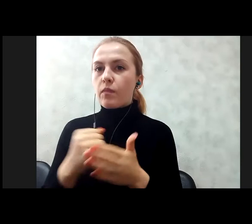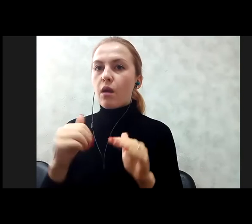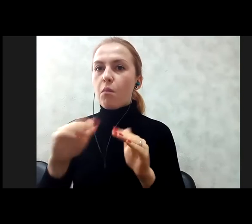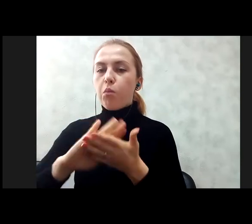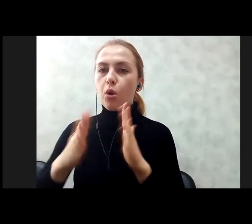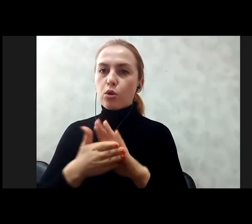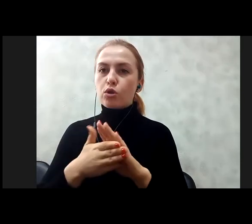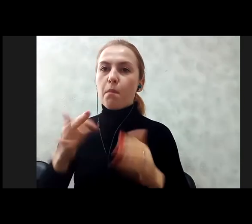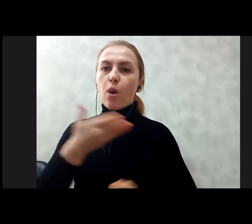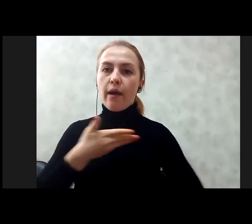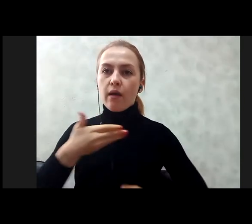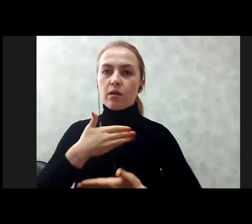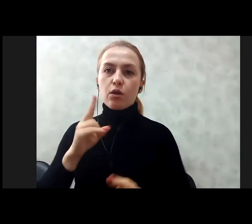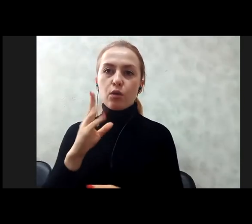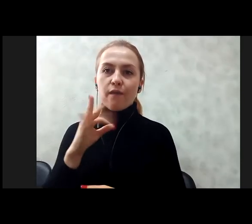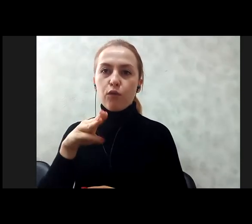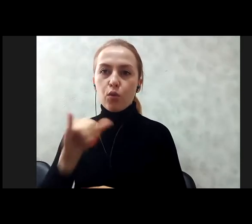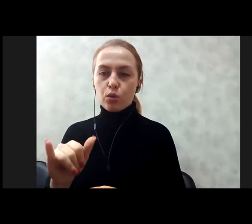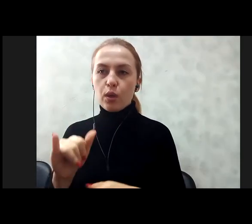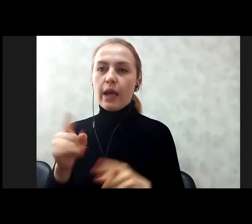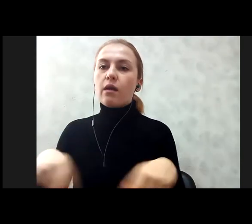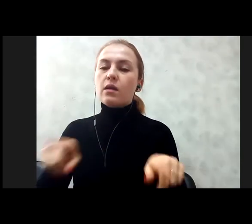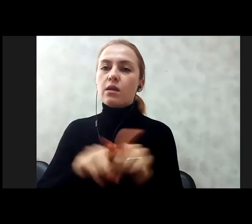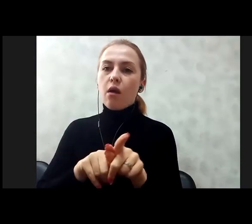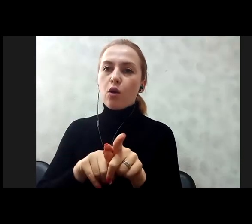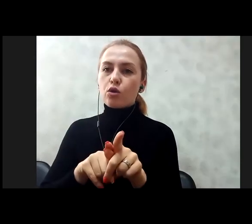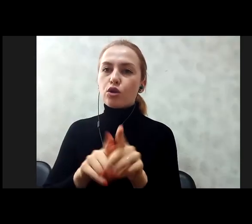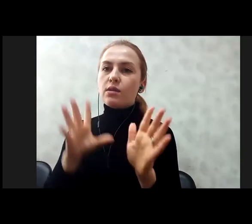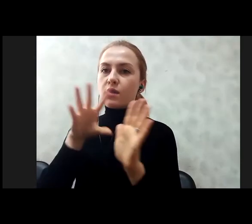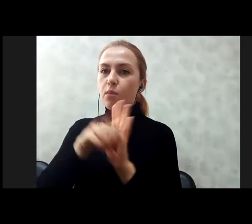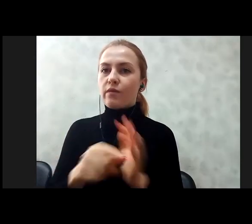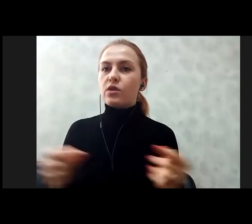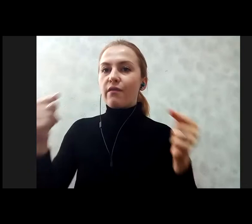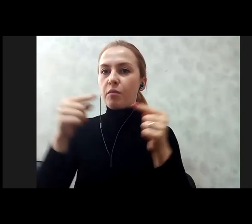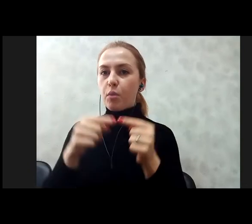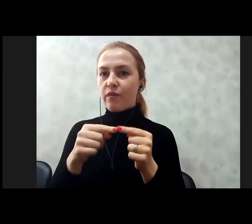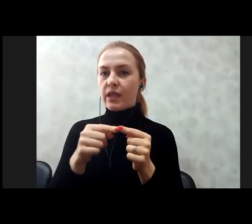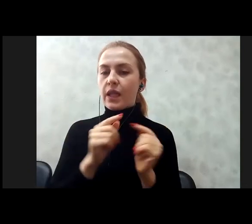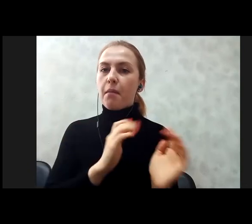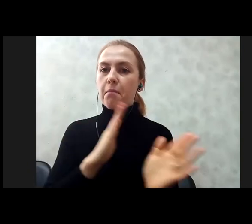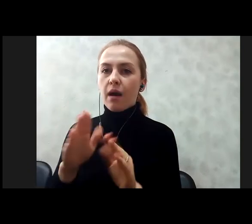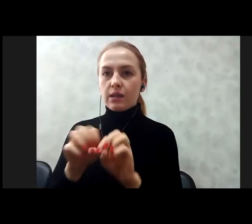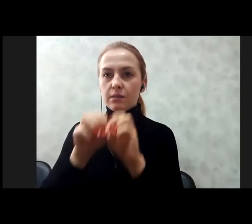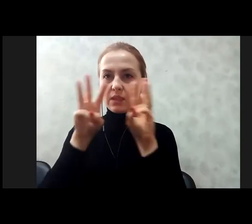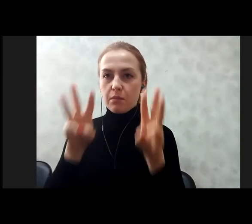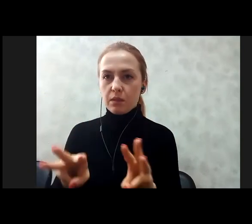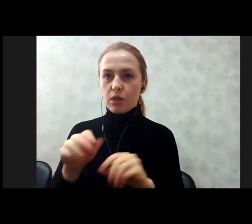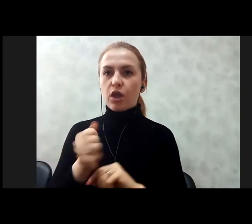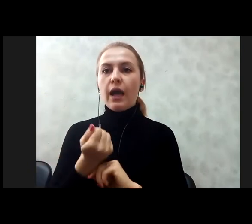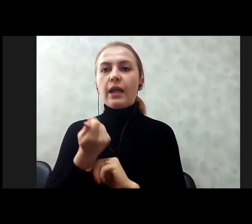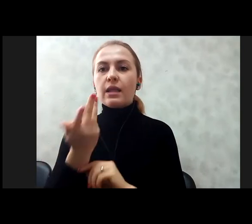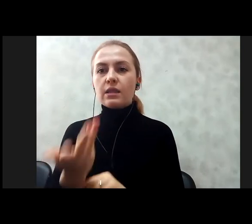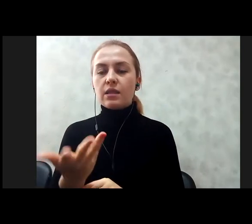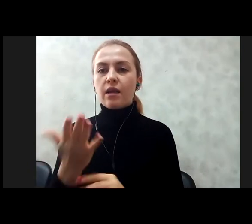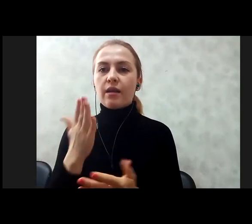the provisions on the gender quota and the election code of Ukraine, and introduction of the mechanisms to implement